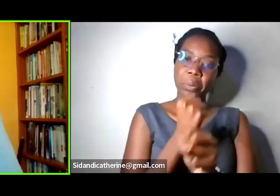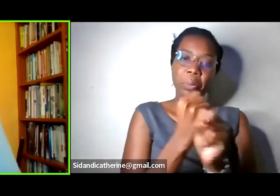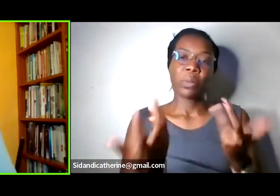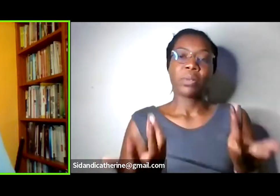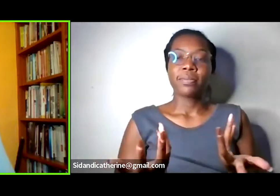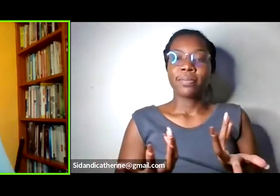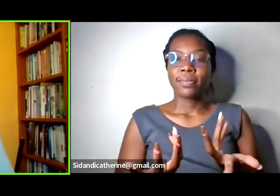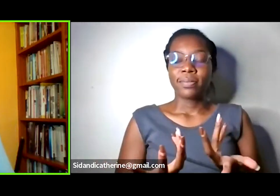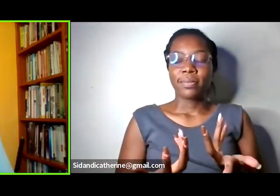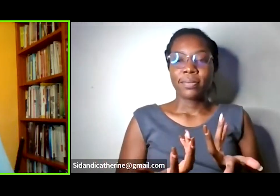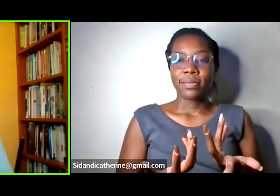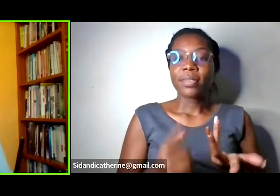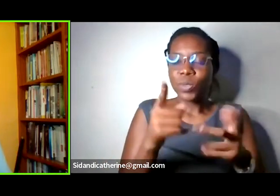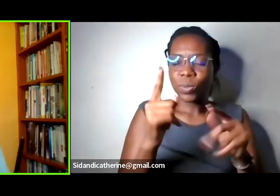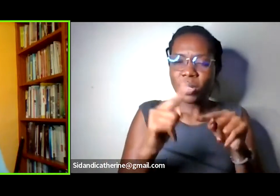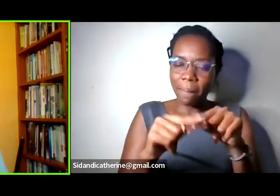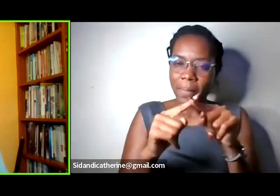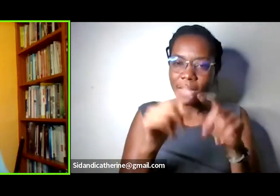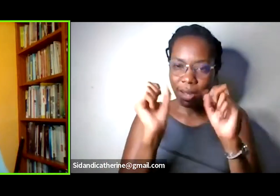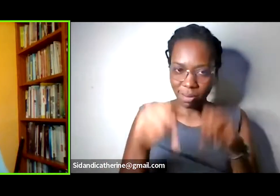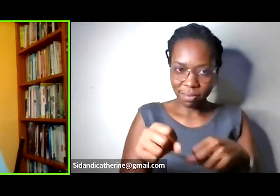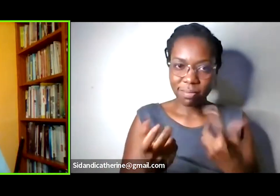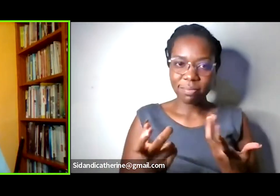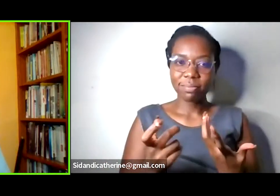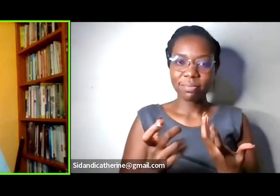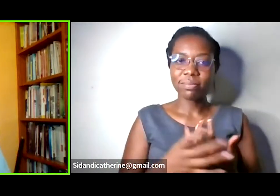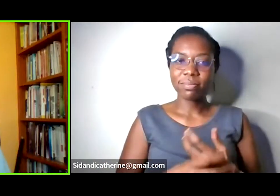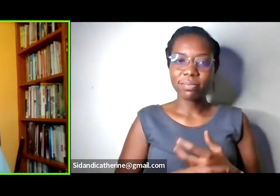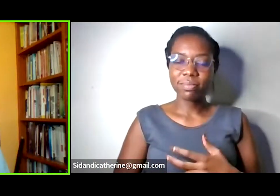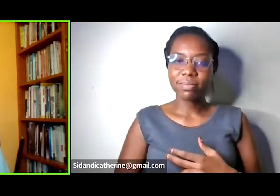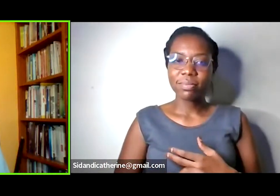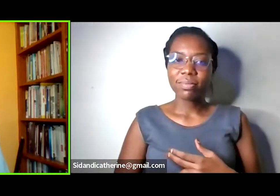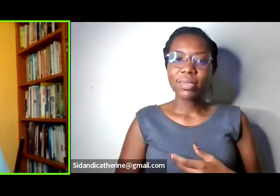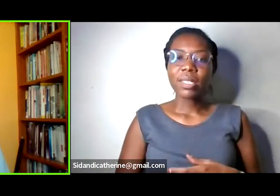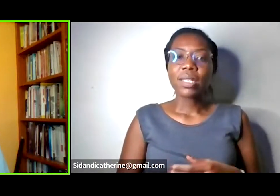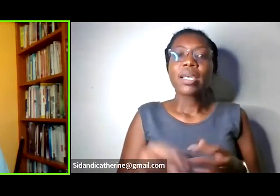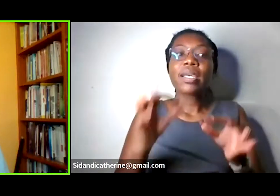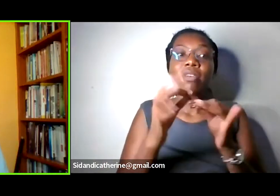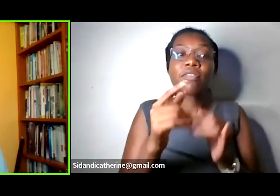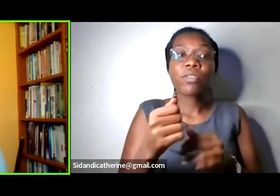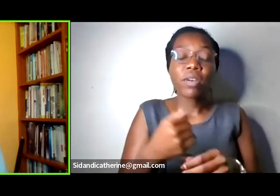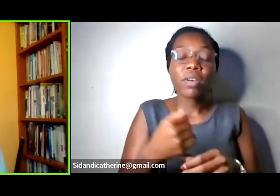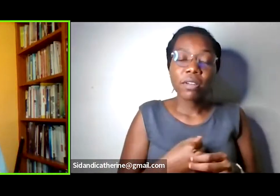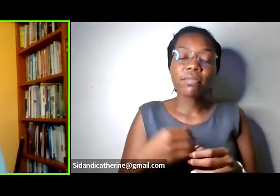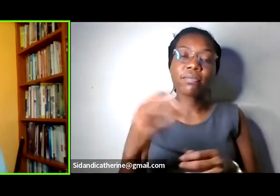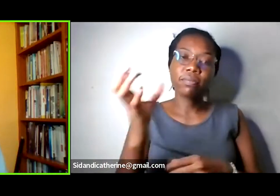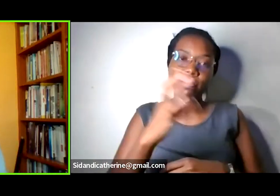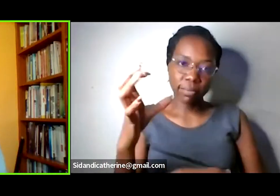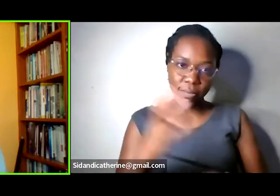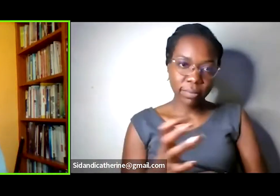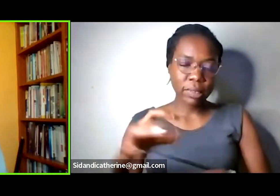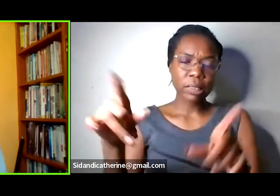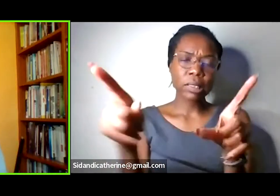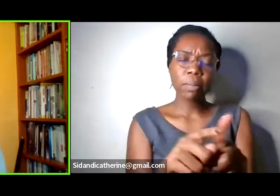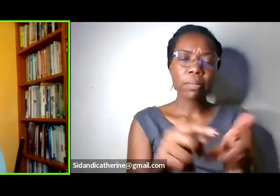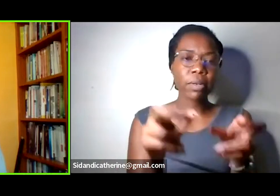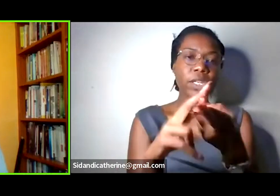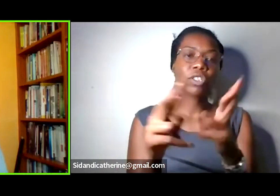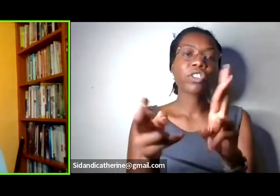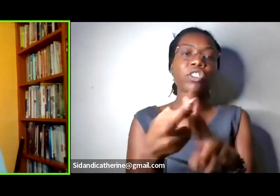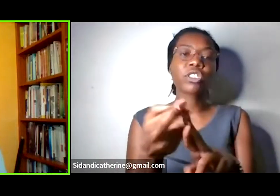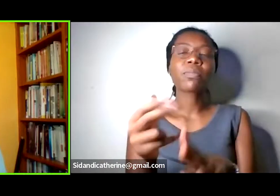to be yourself. You see, and because you see, the customer is yearning for deep connection with